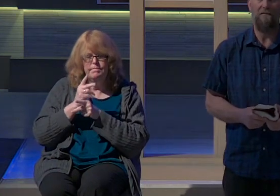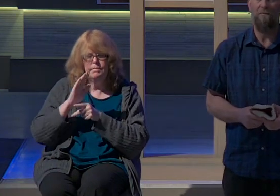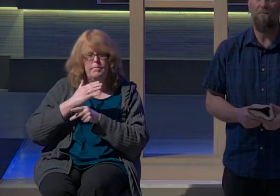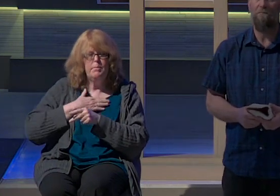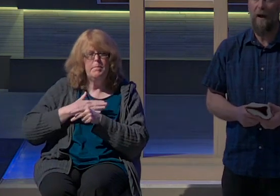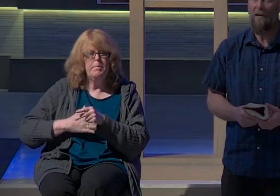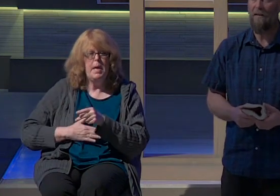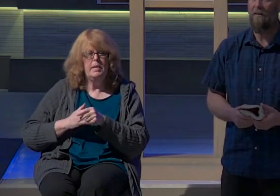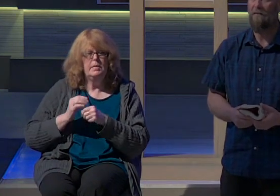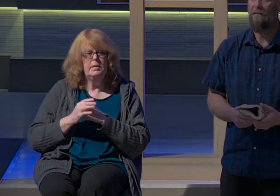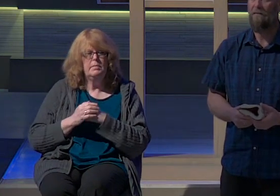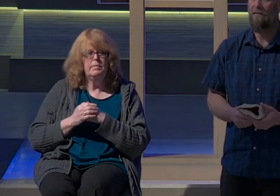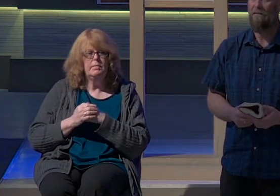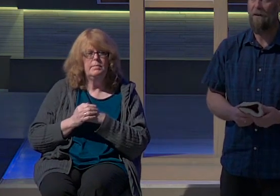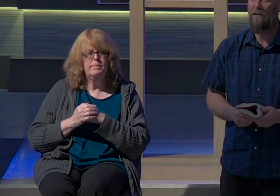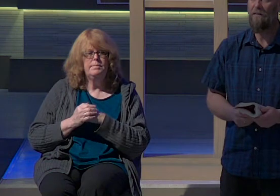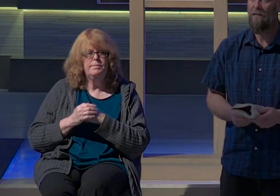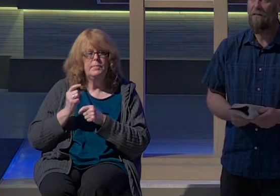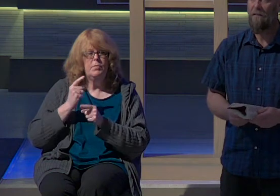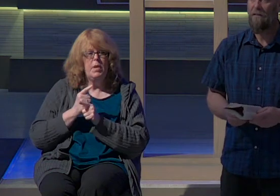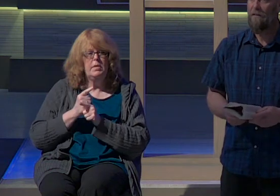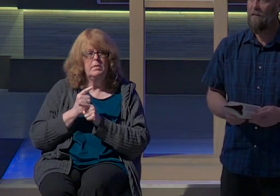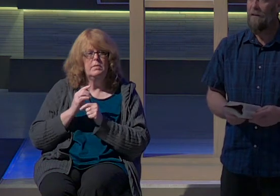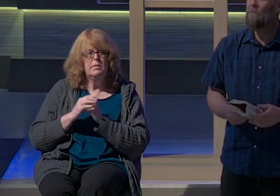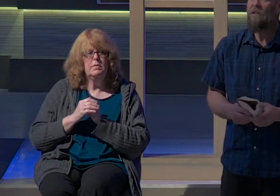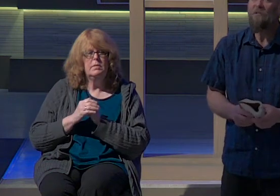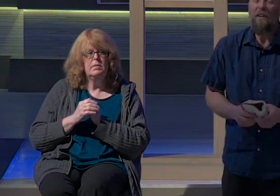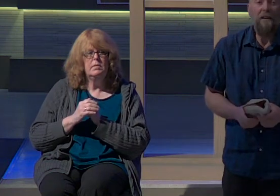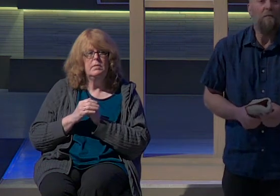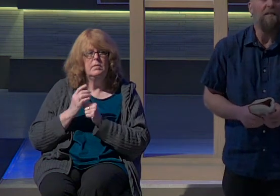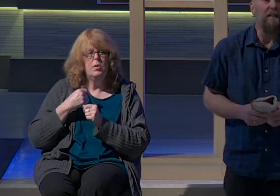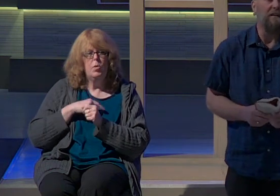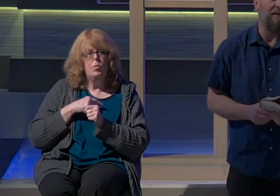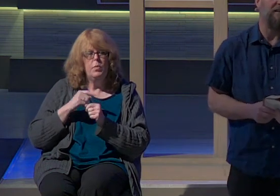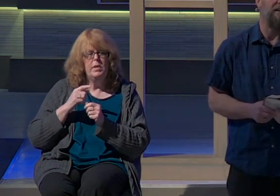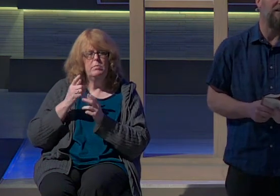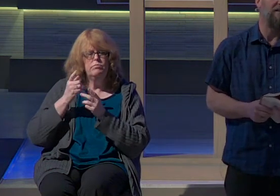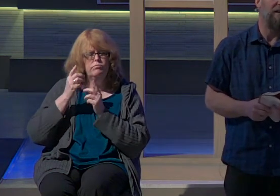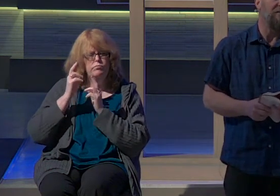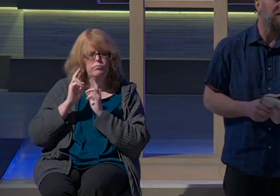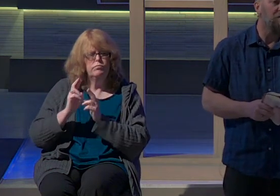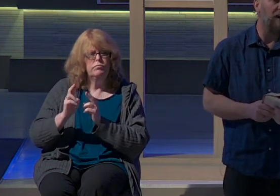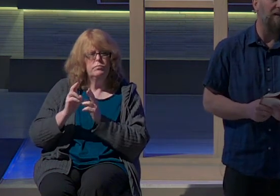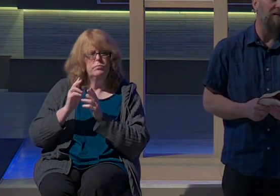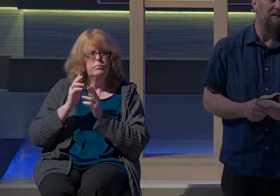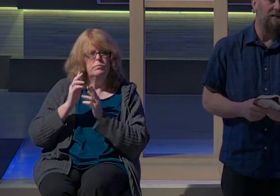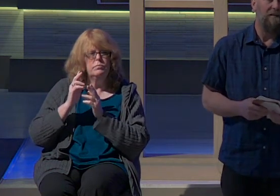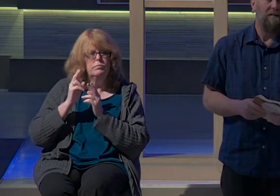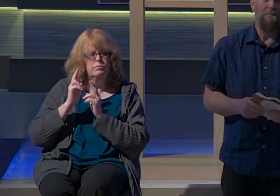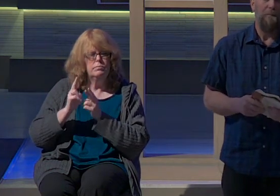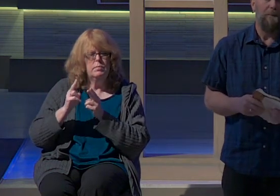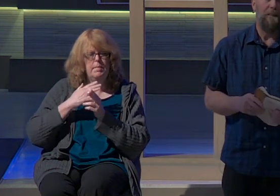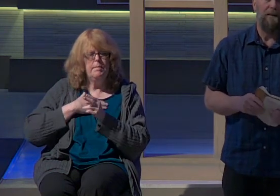that body, right? And we treat it with dignity and respect.